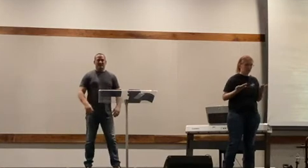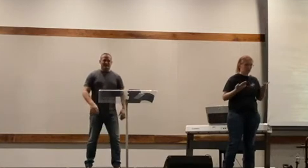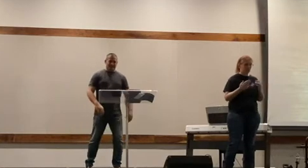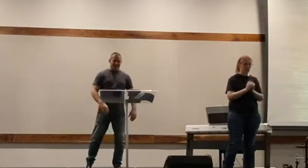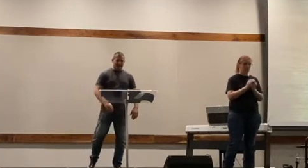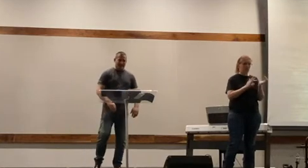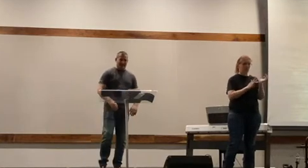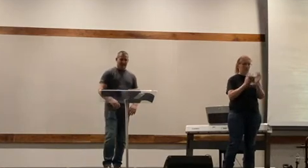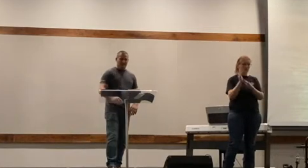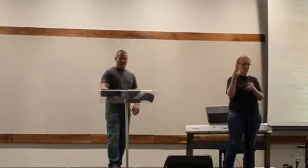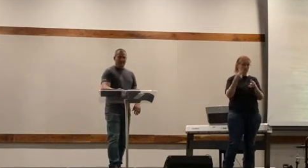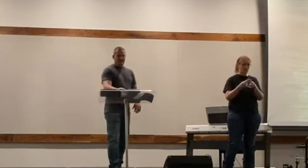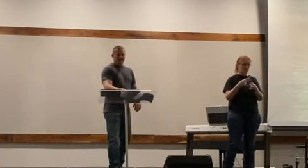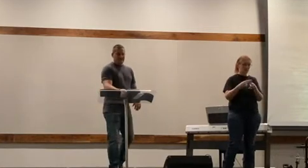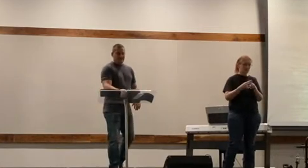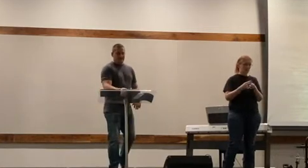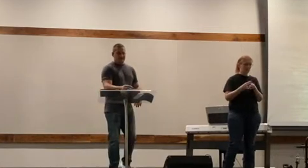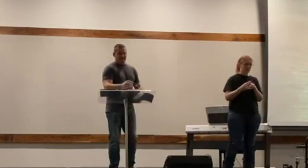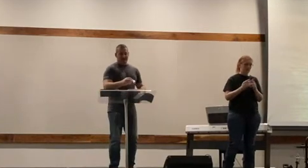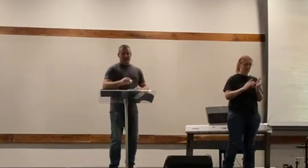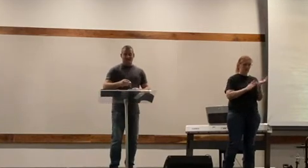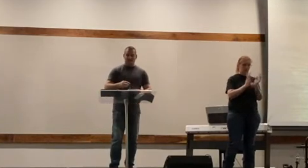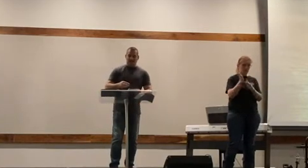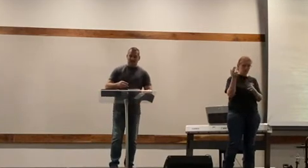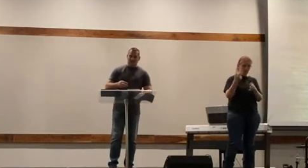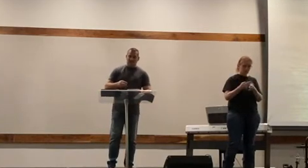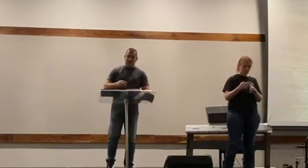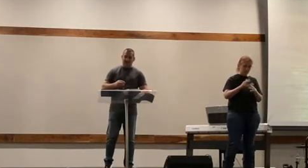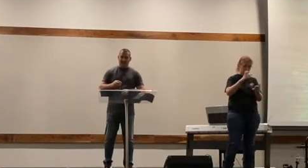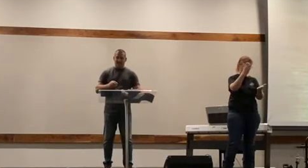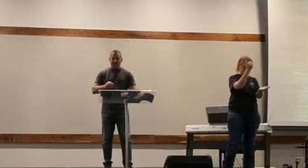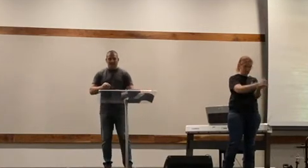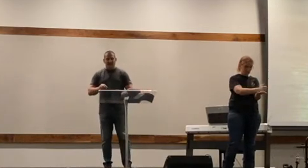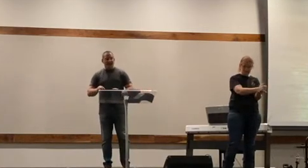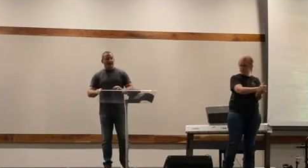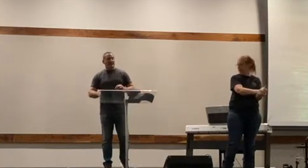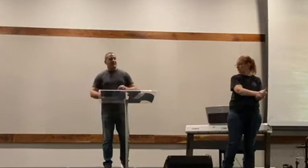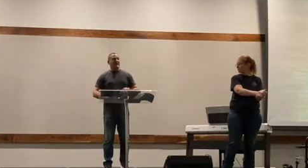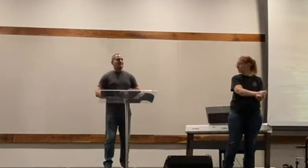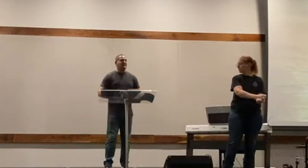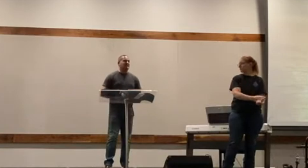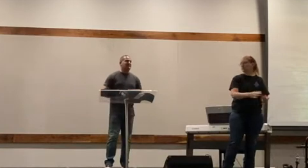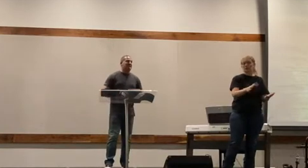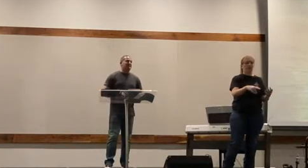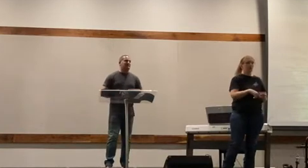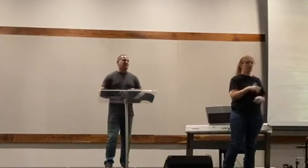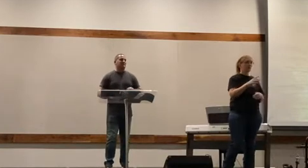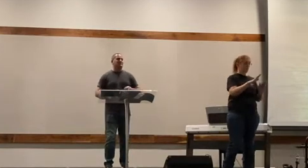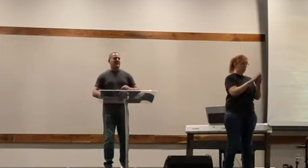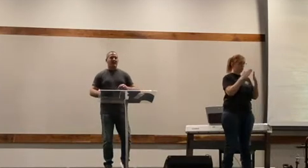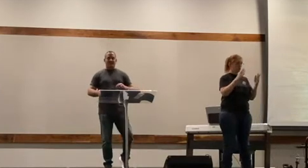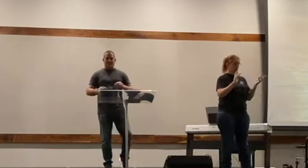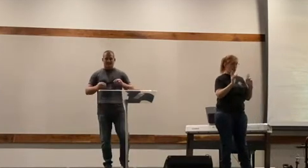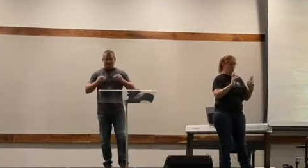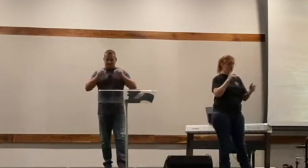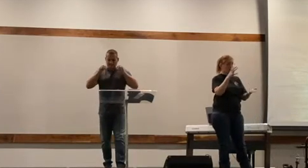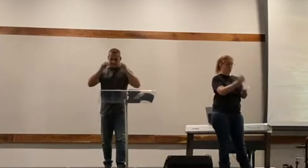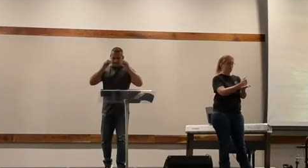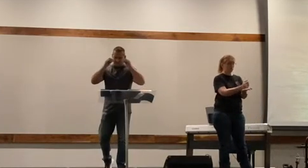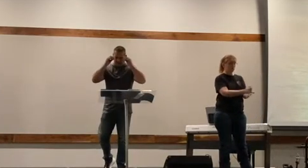In Jesus' name. Jesus' name. Amen. All right, if you got Genesis chapter 2, say amen.